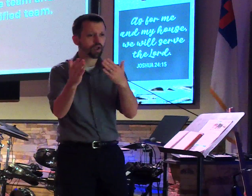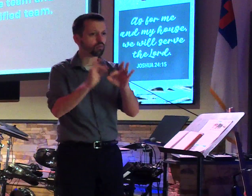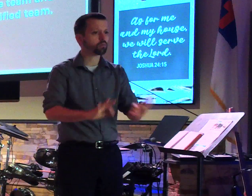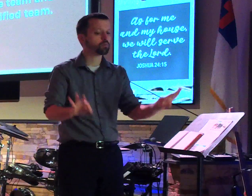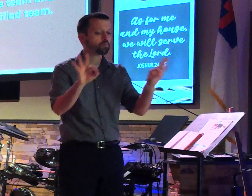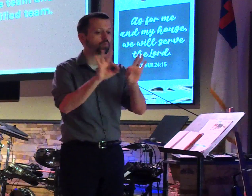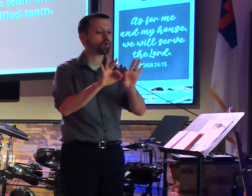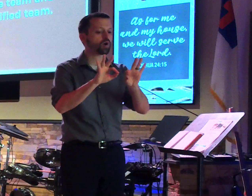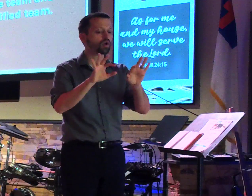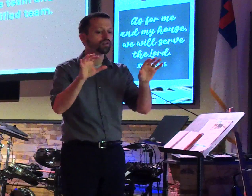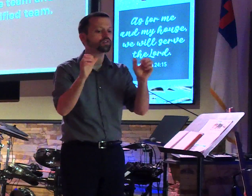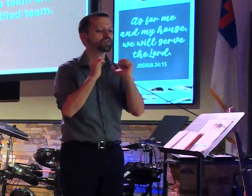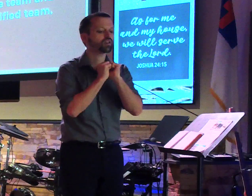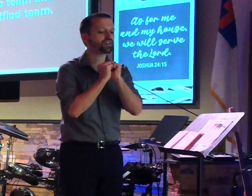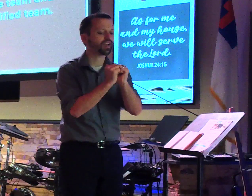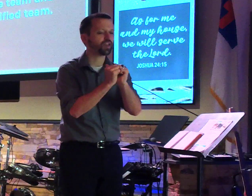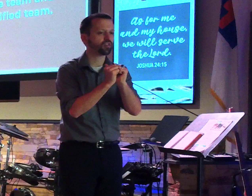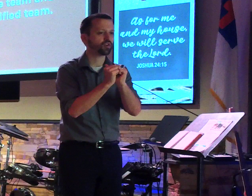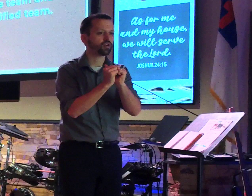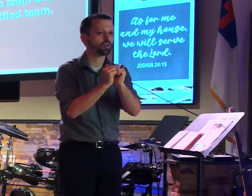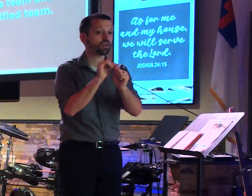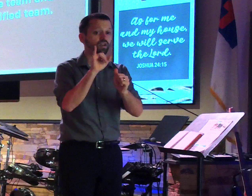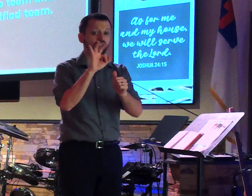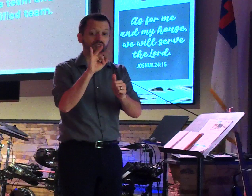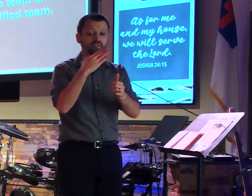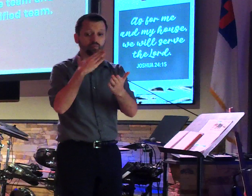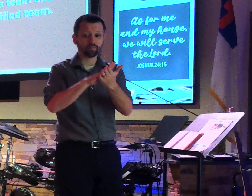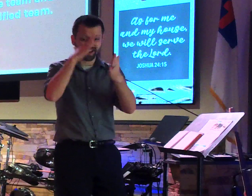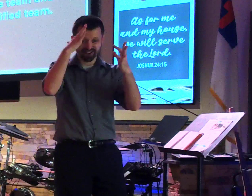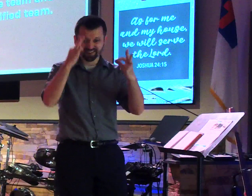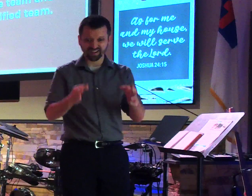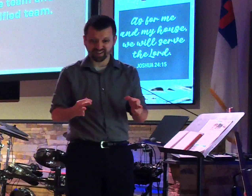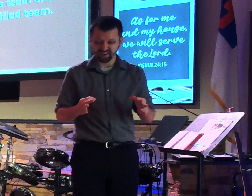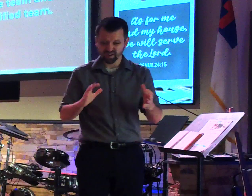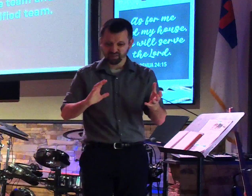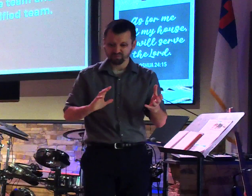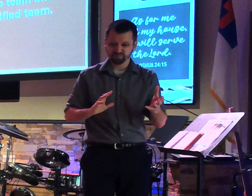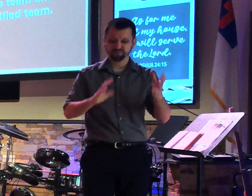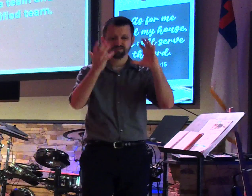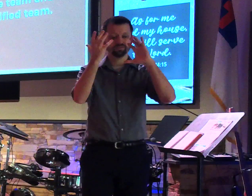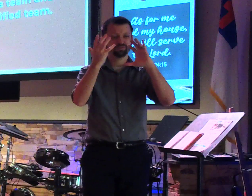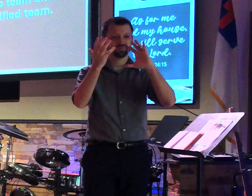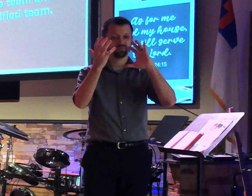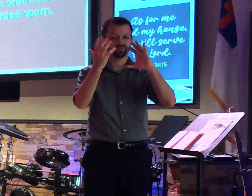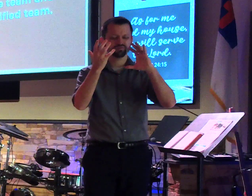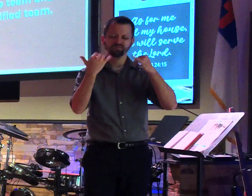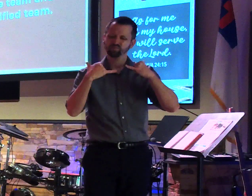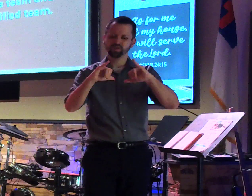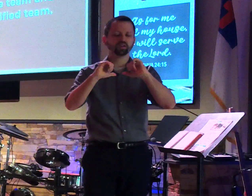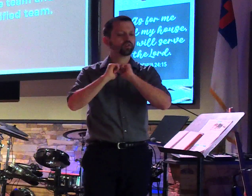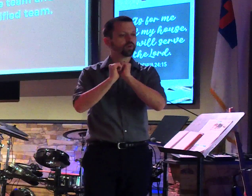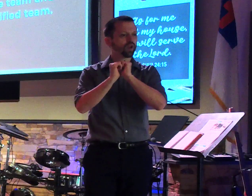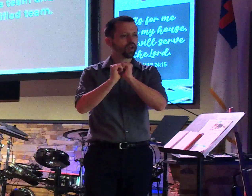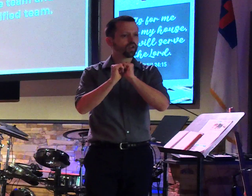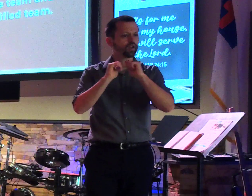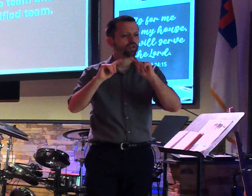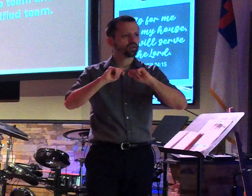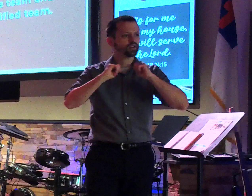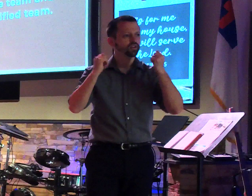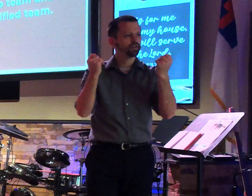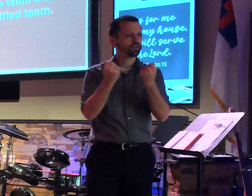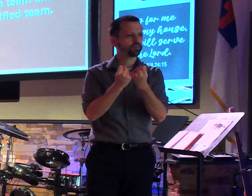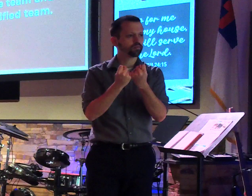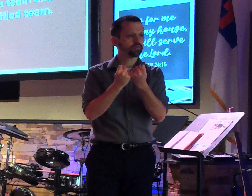Hey, if we made a bad decision and it blew up, we lost as a team. We blew it